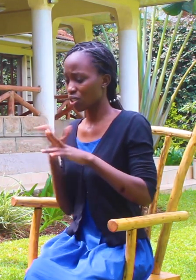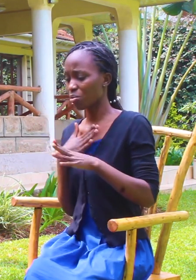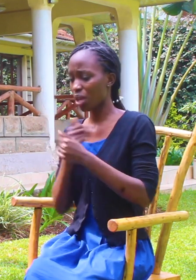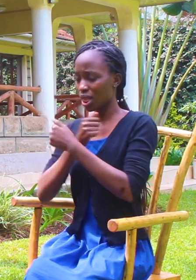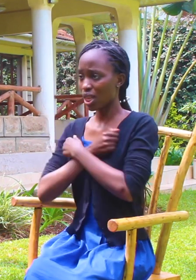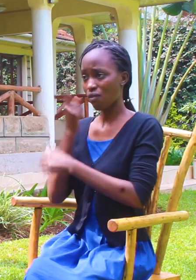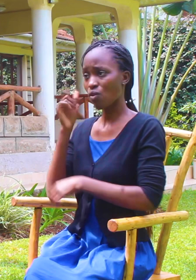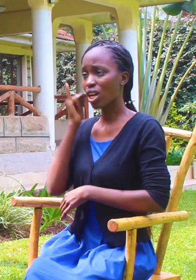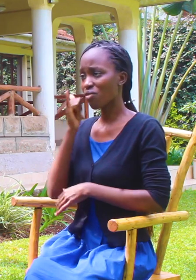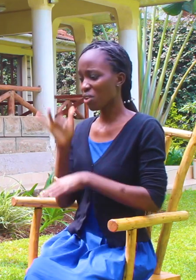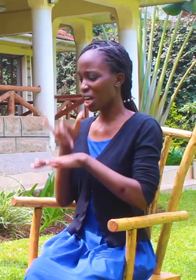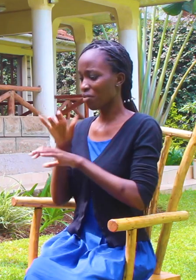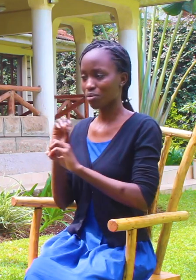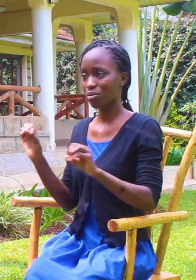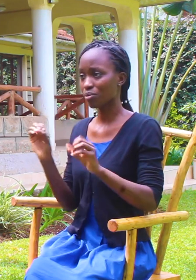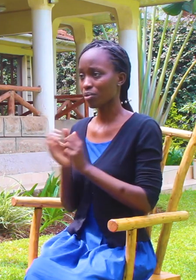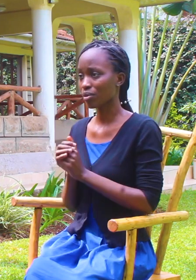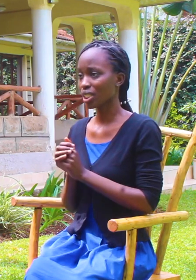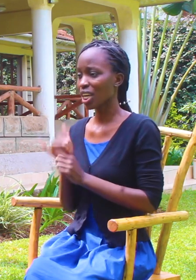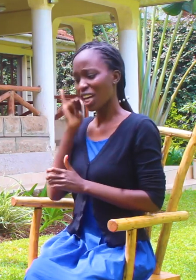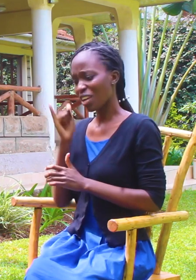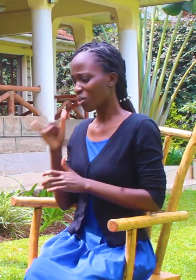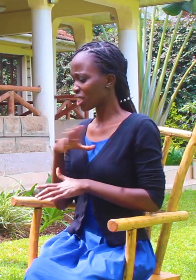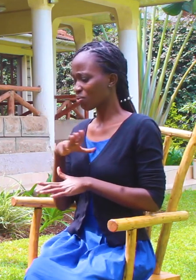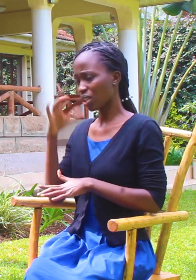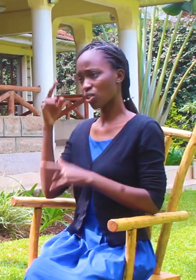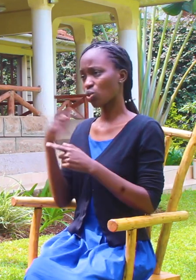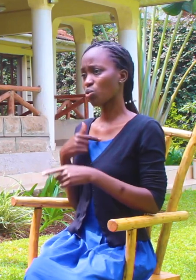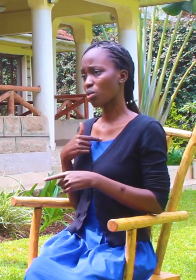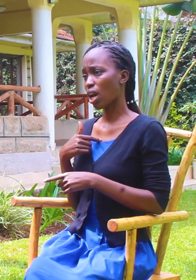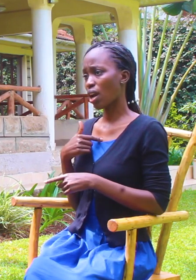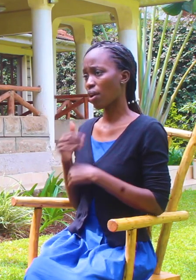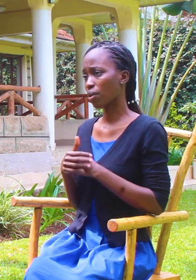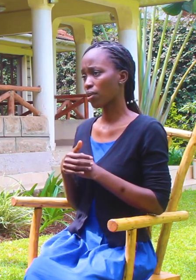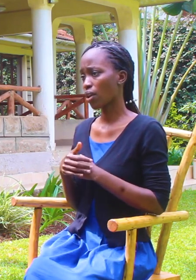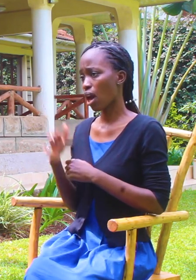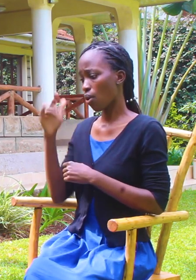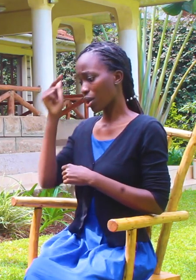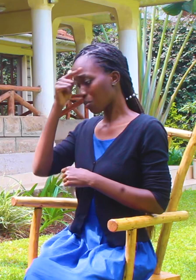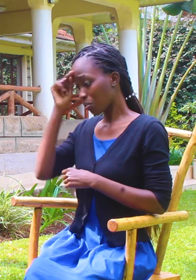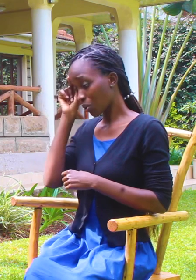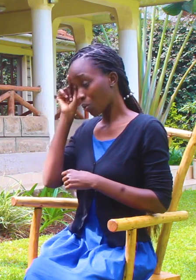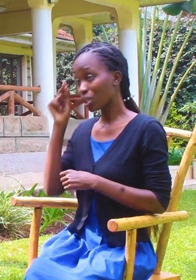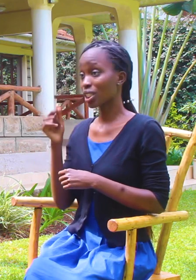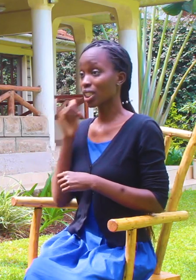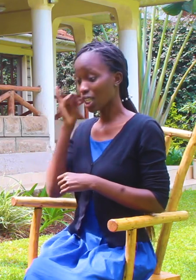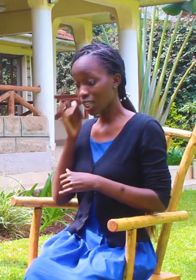her. She's just okay to me, because she drives me. She went to school, the driving